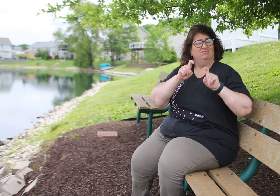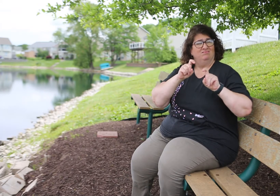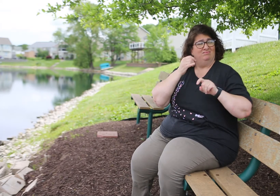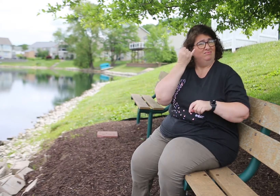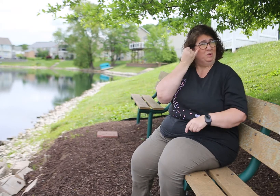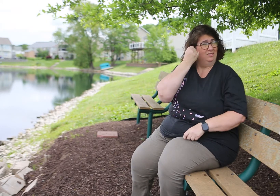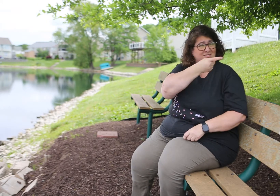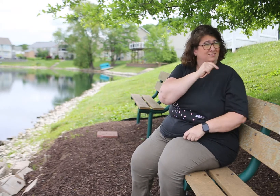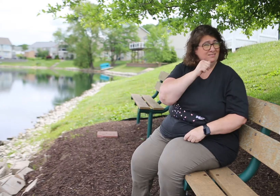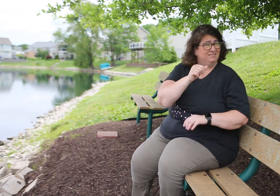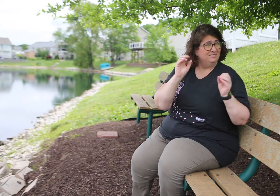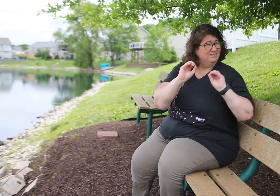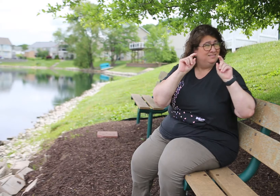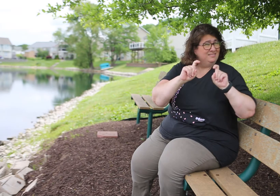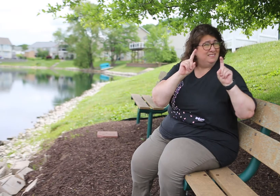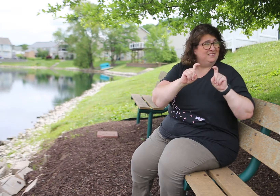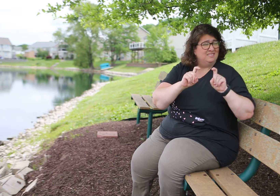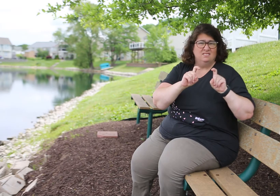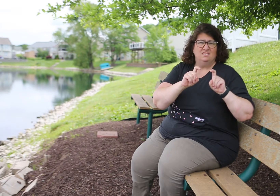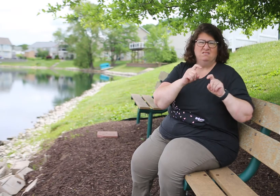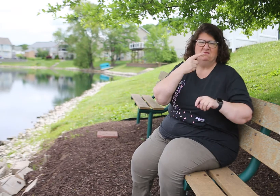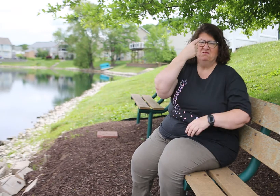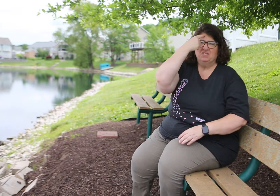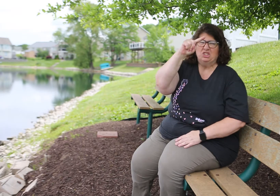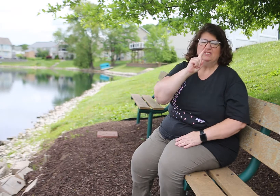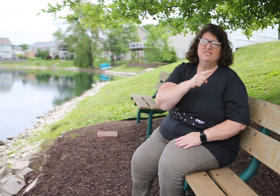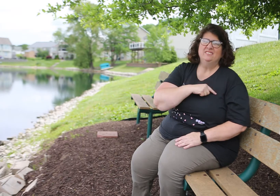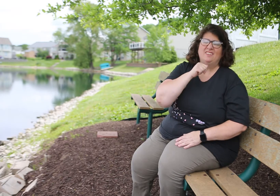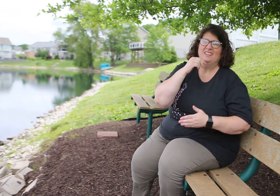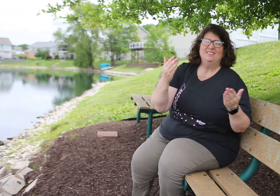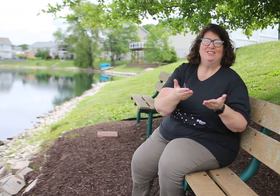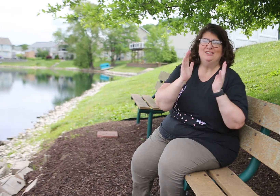or I would not be here talking to you right now.